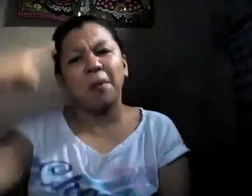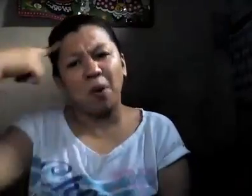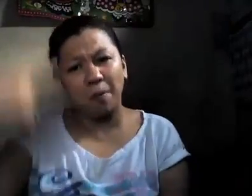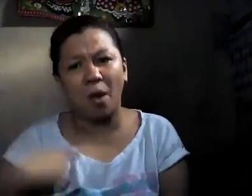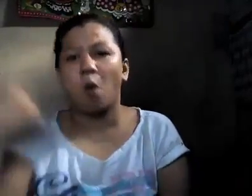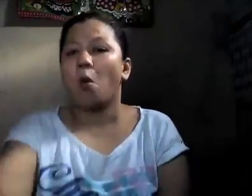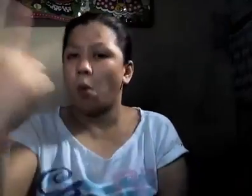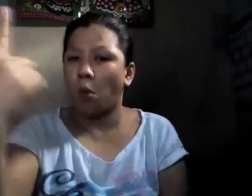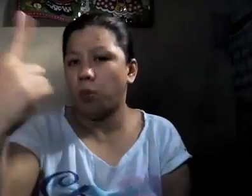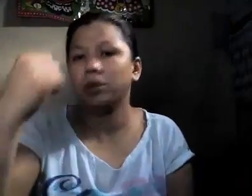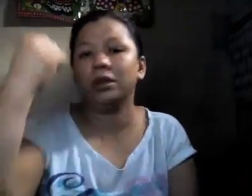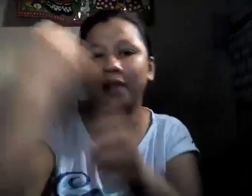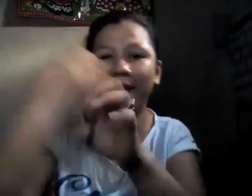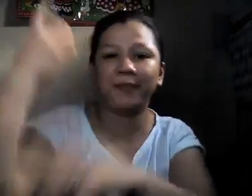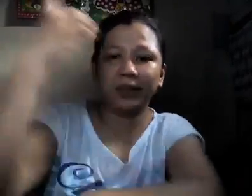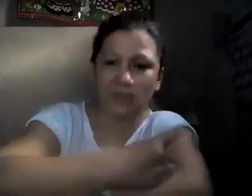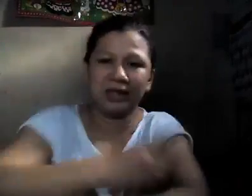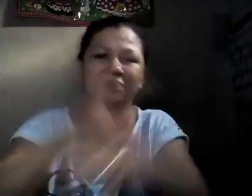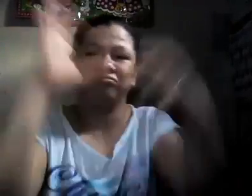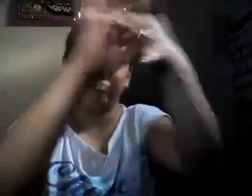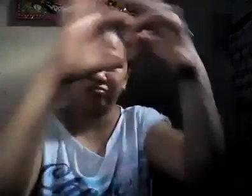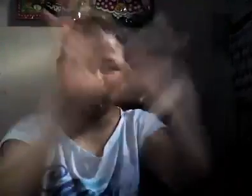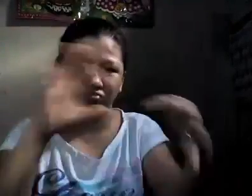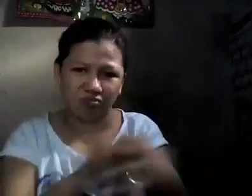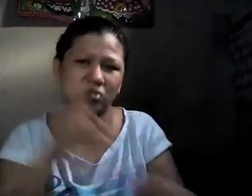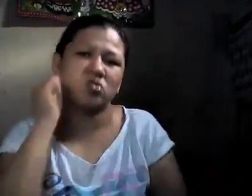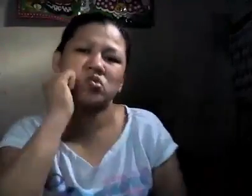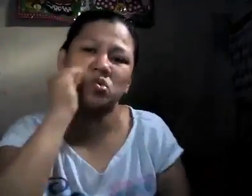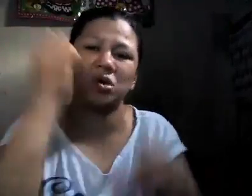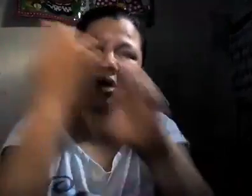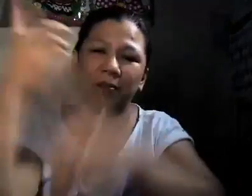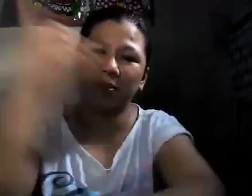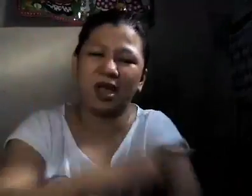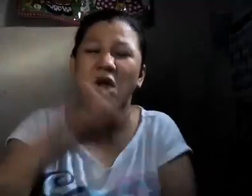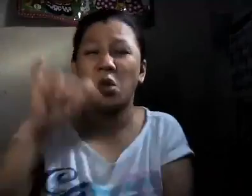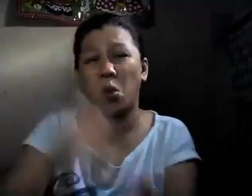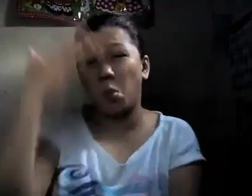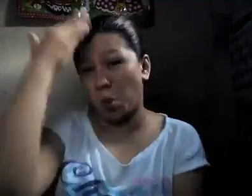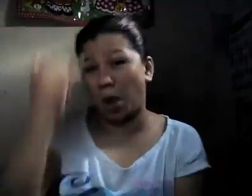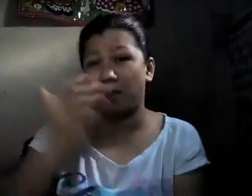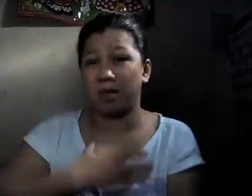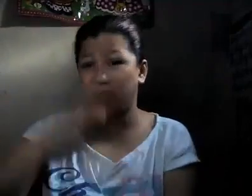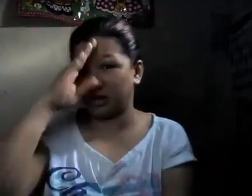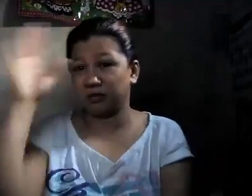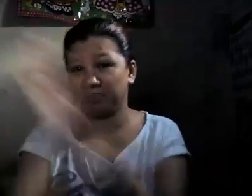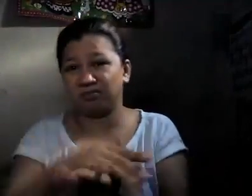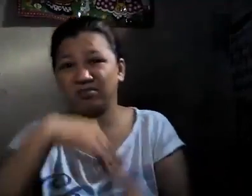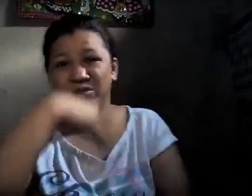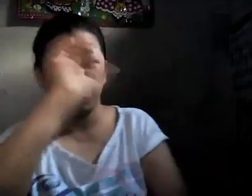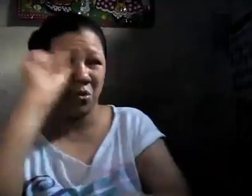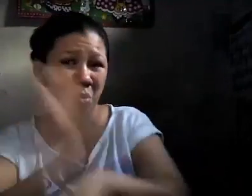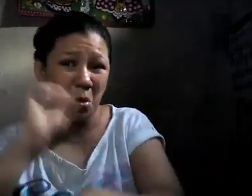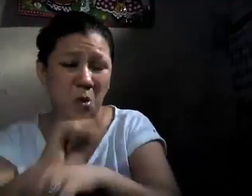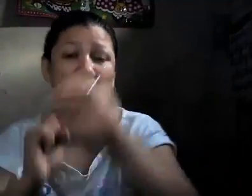Ethan? Hey, Mommy. Get the 360 advantage with the help of Enmagro A+4. Mas masaya pag may